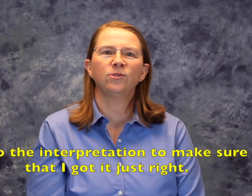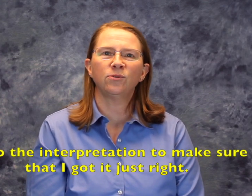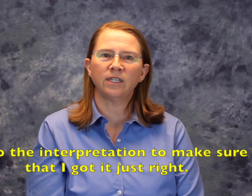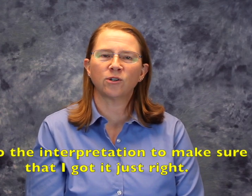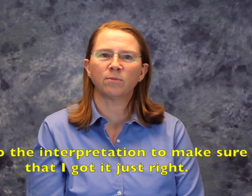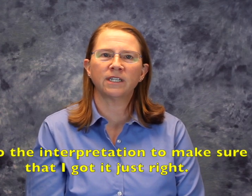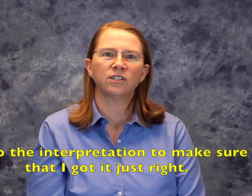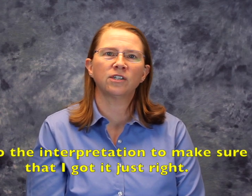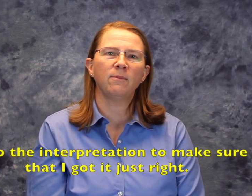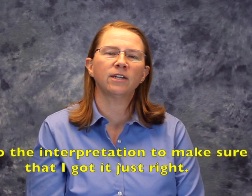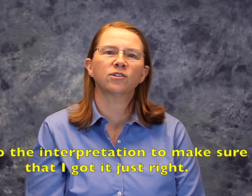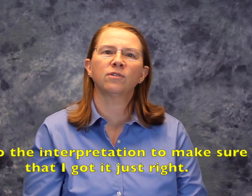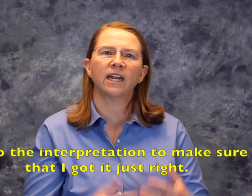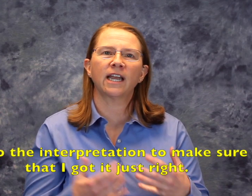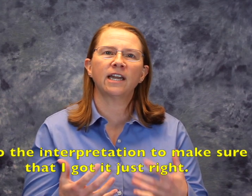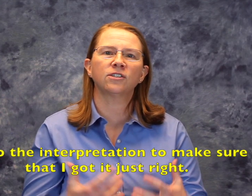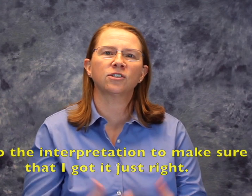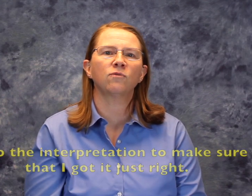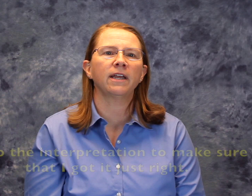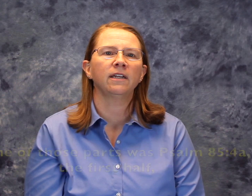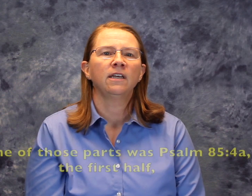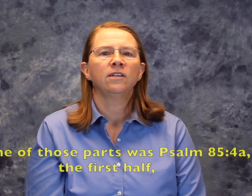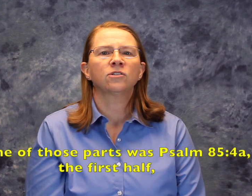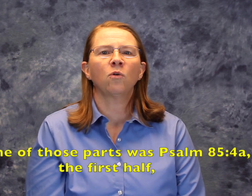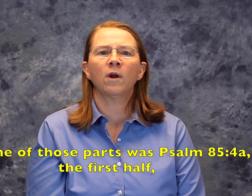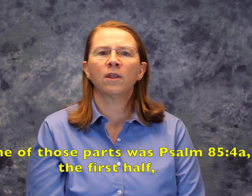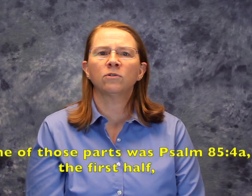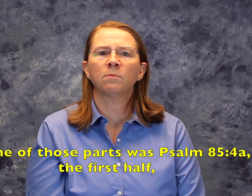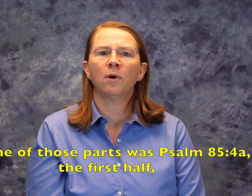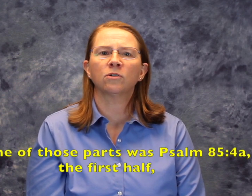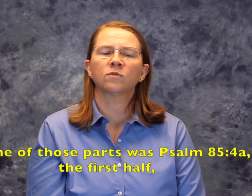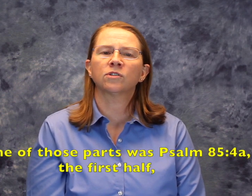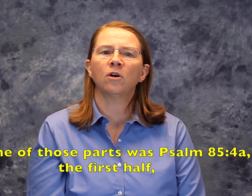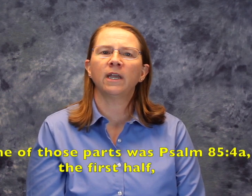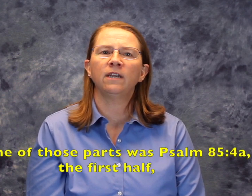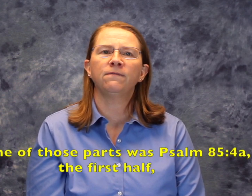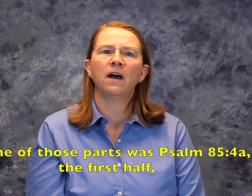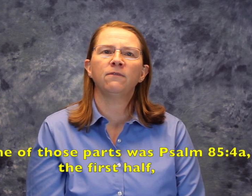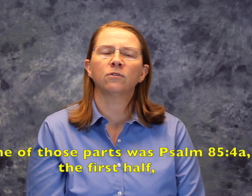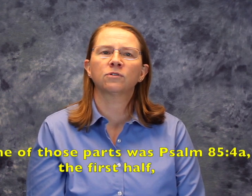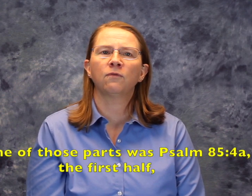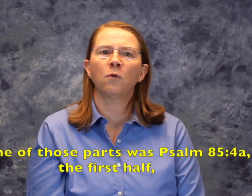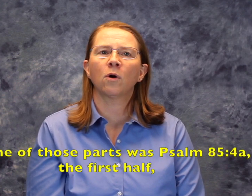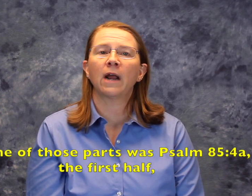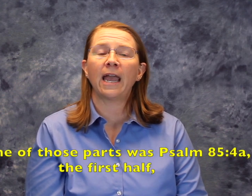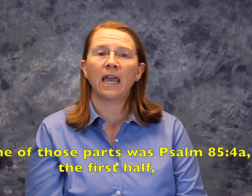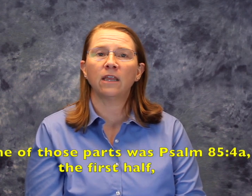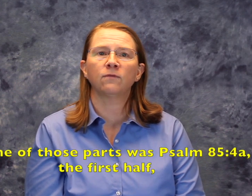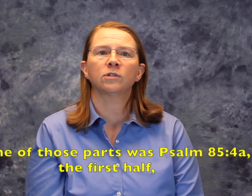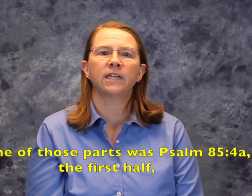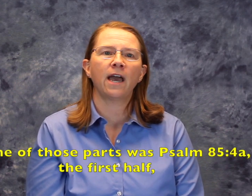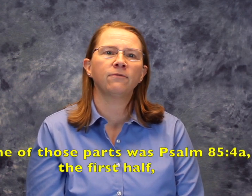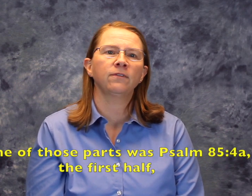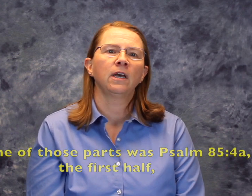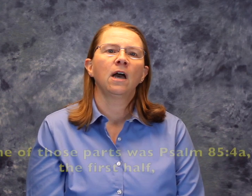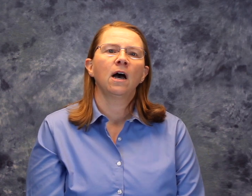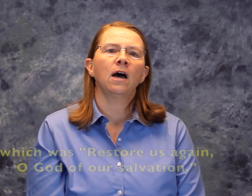the interpretation to make sure that I got it just right. So one of those parts was Psalm 85 verse 4a, the first half, which